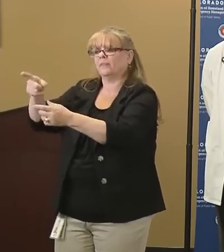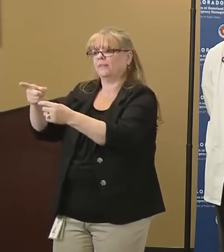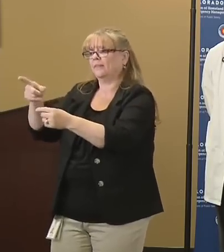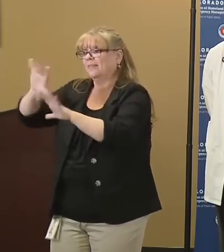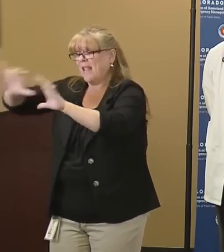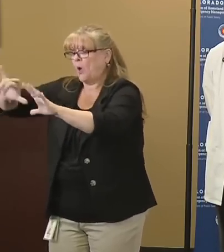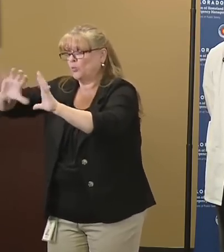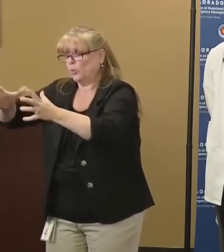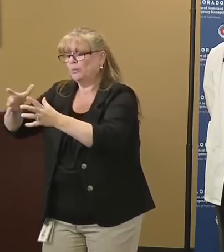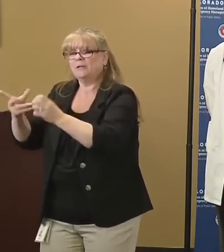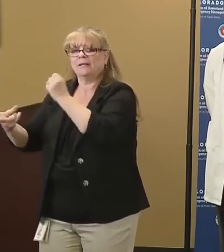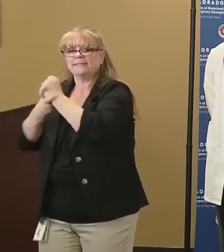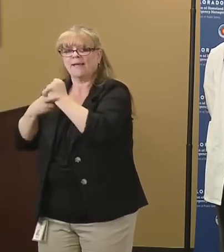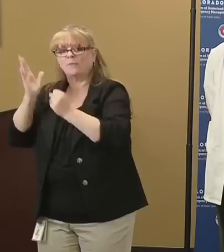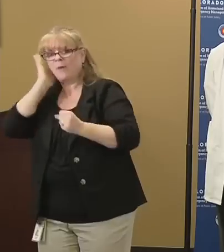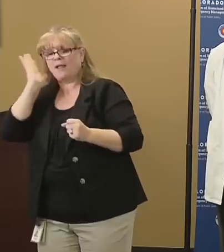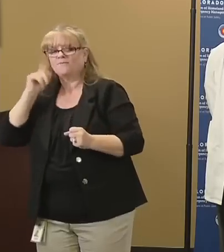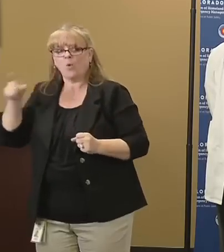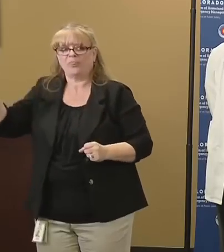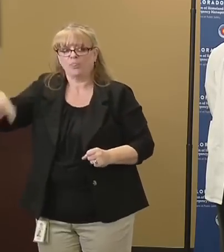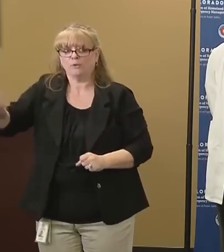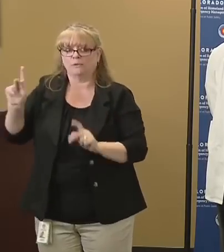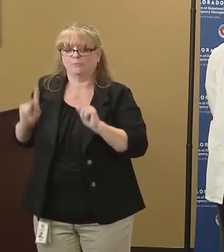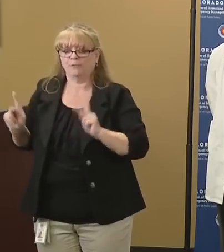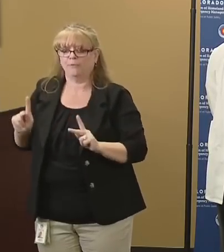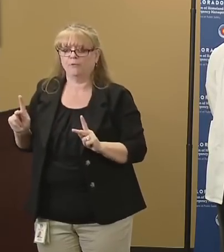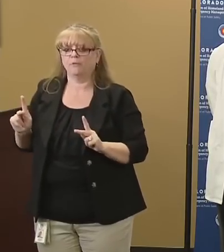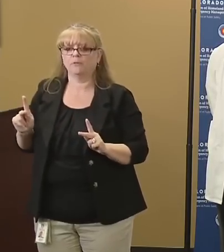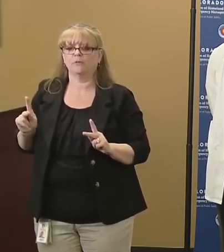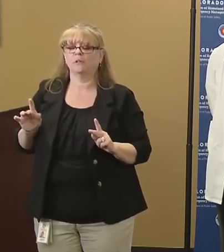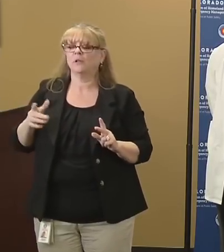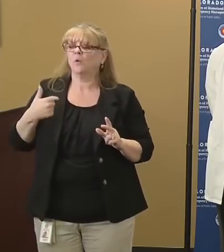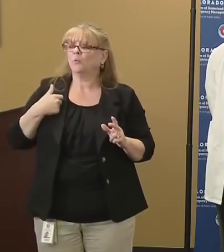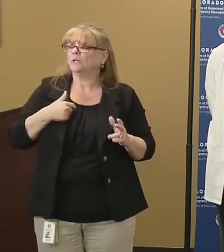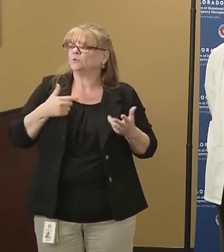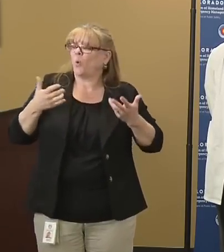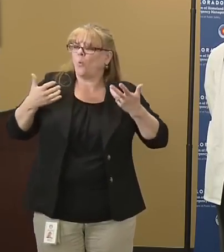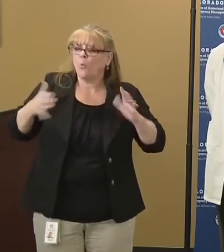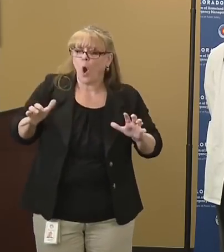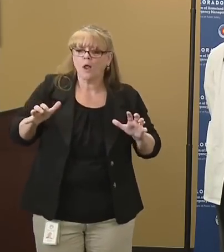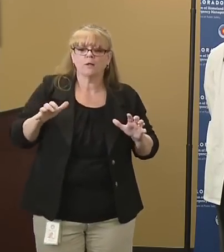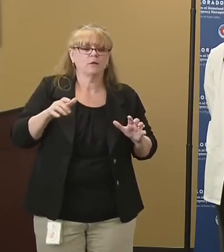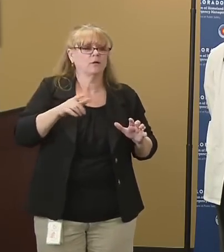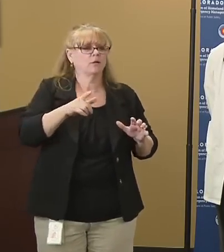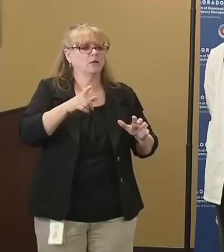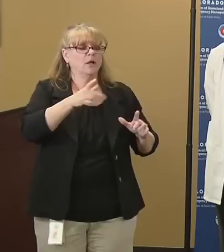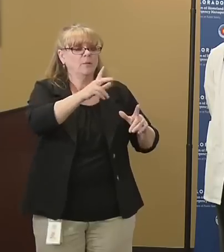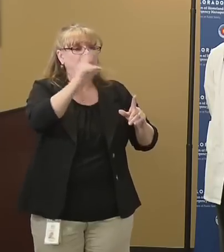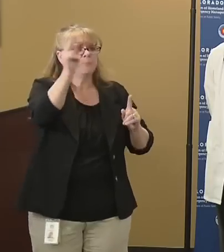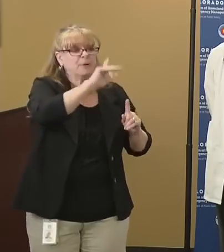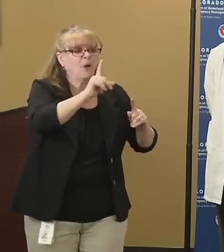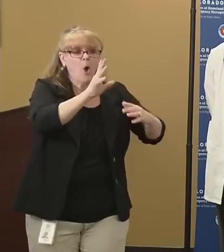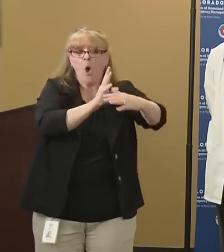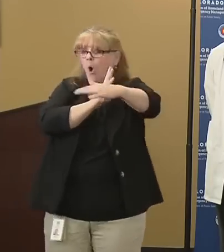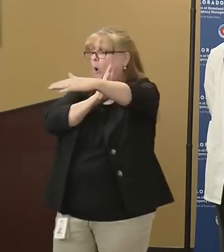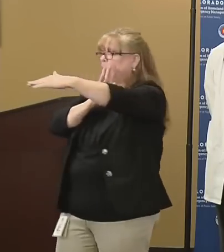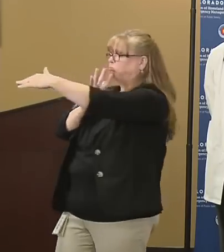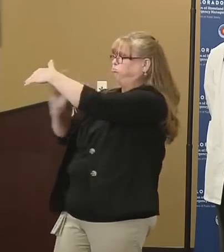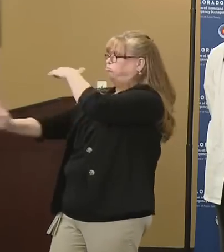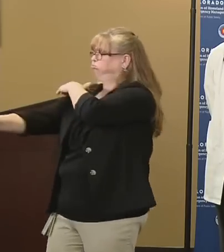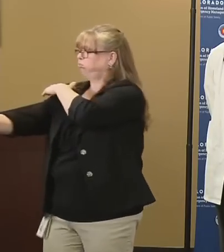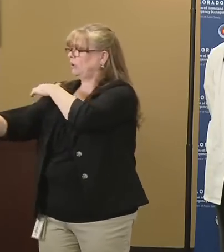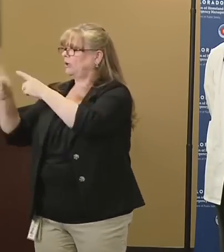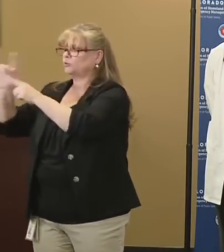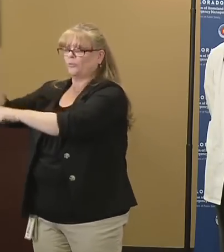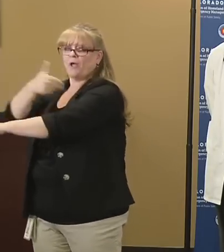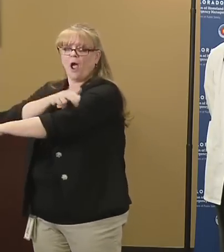medical intervention going en masse to the hospital, risking the spread of the virus and distracting our medical professionals from those who need medical